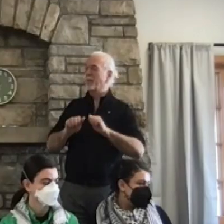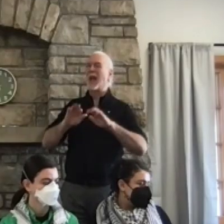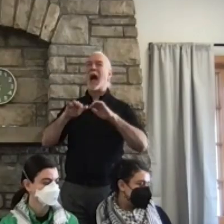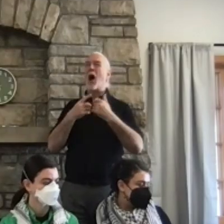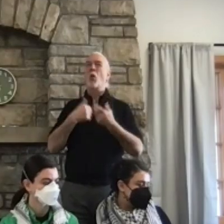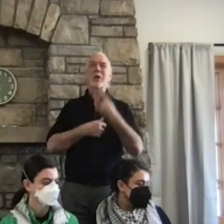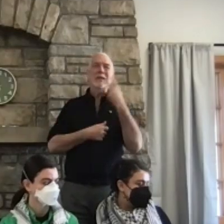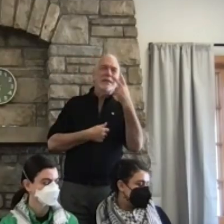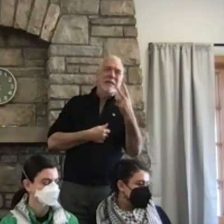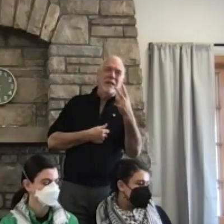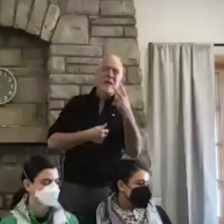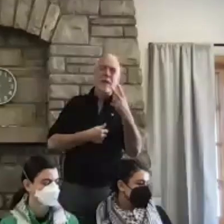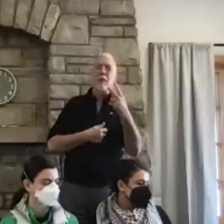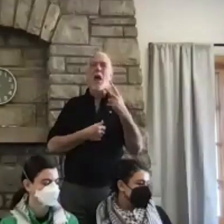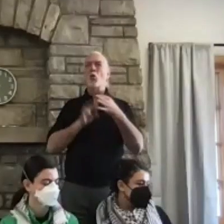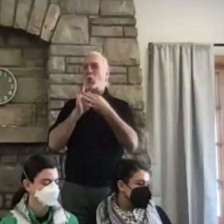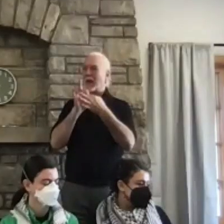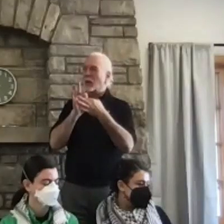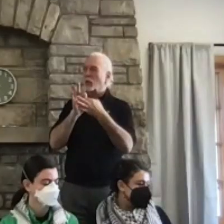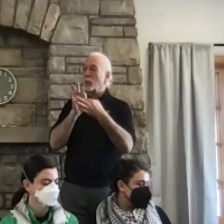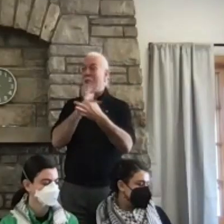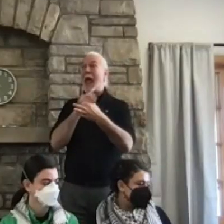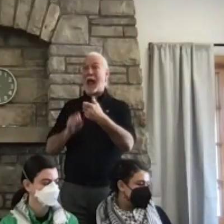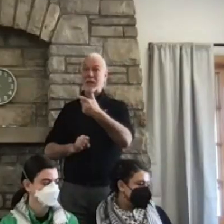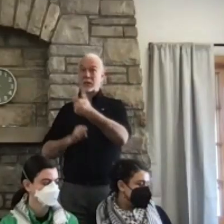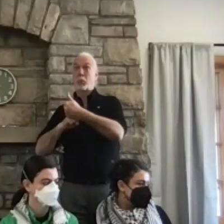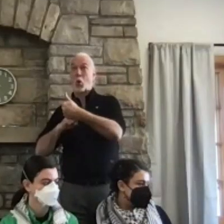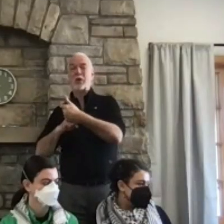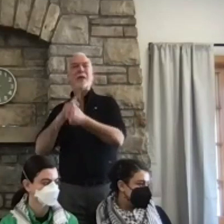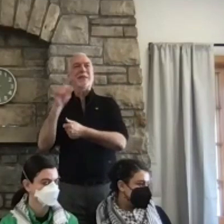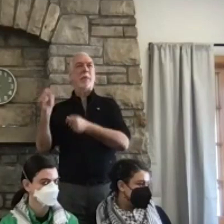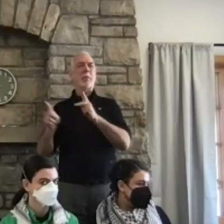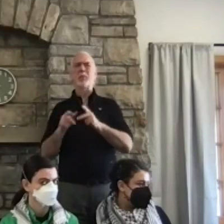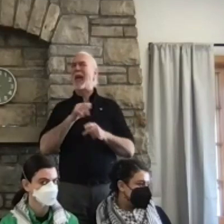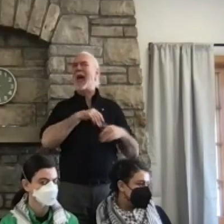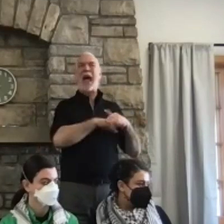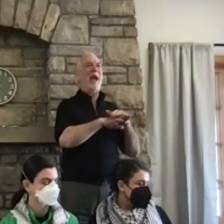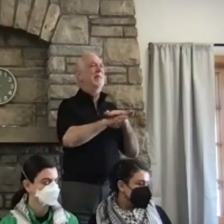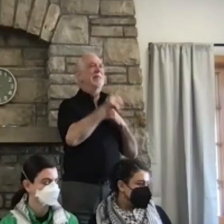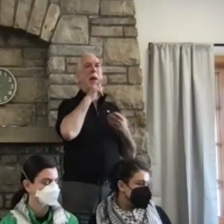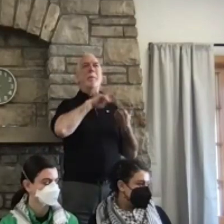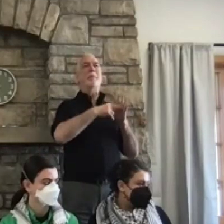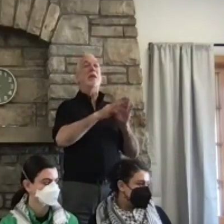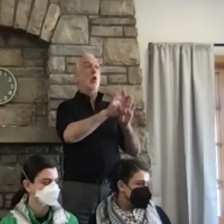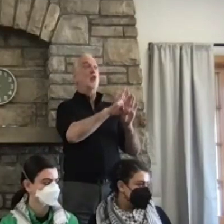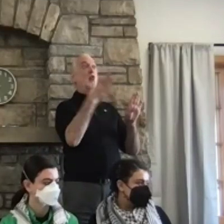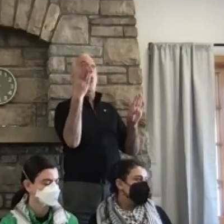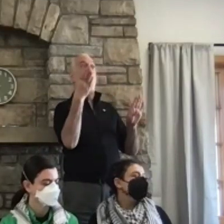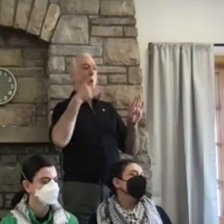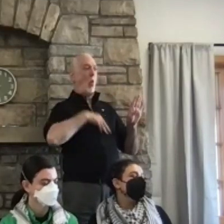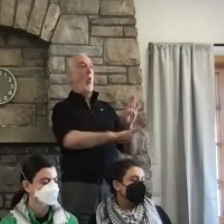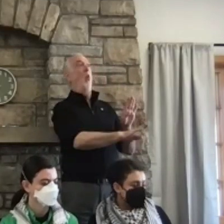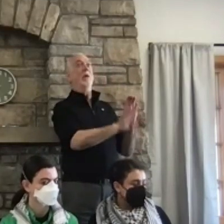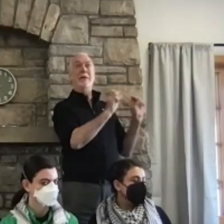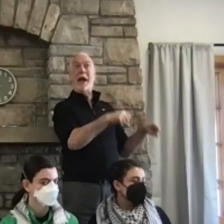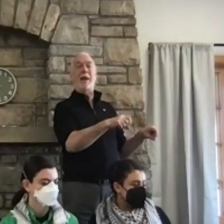and support disabled people. It's about making sure that access is not just about getting in the door, it's about belonging once